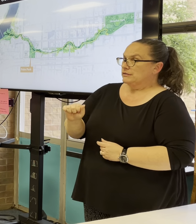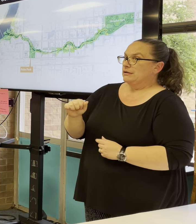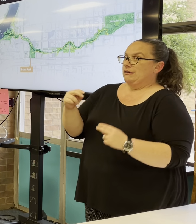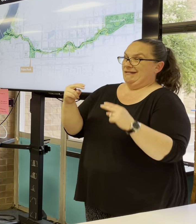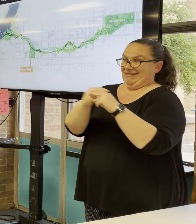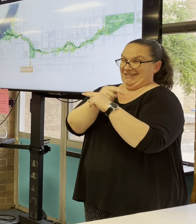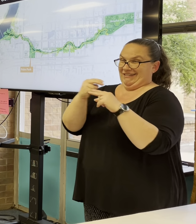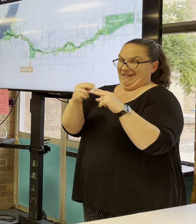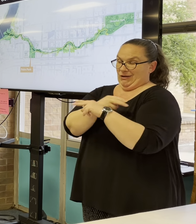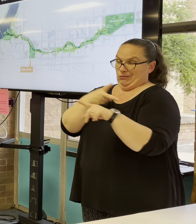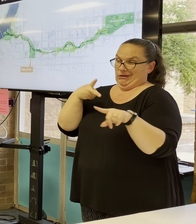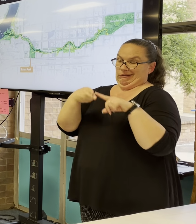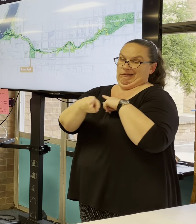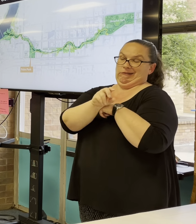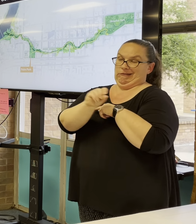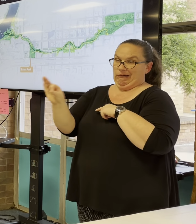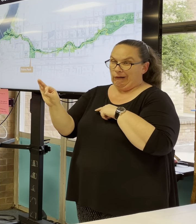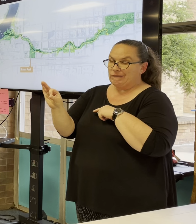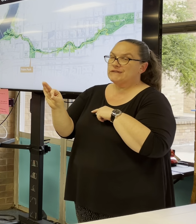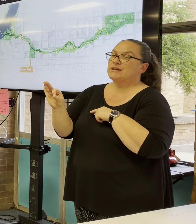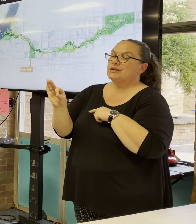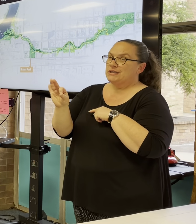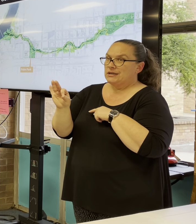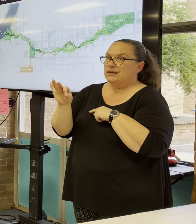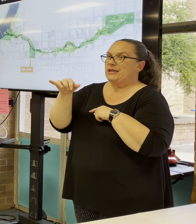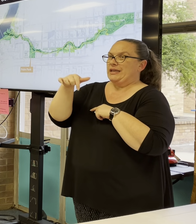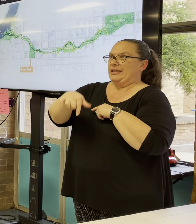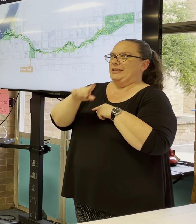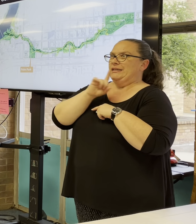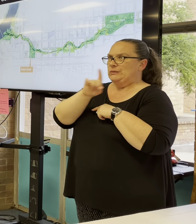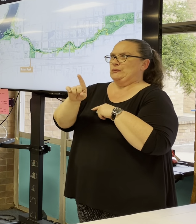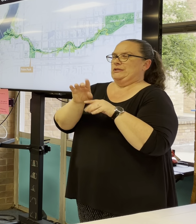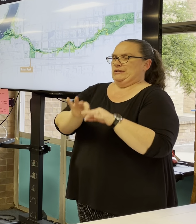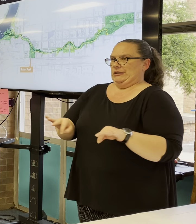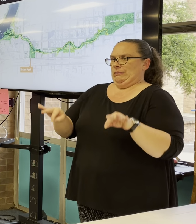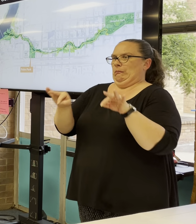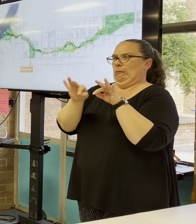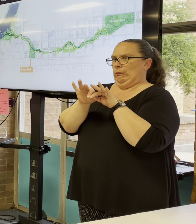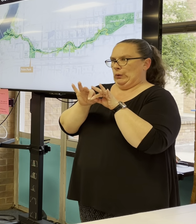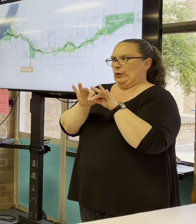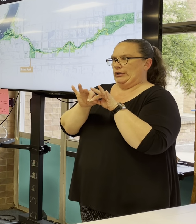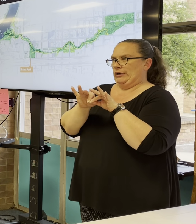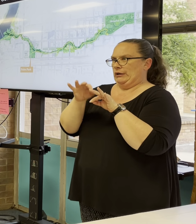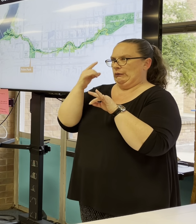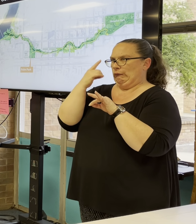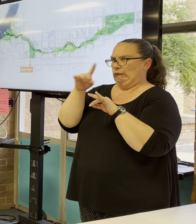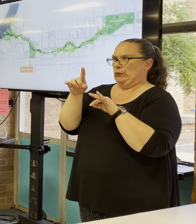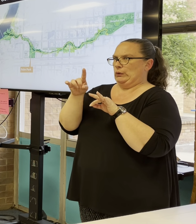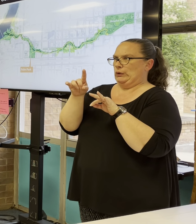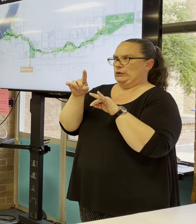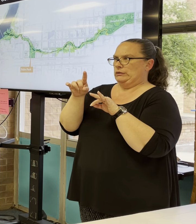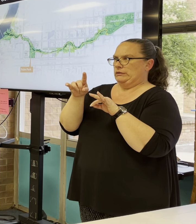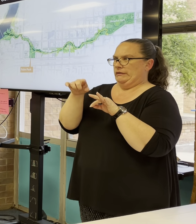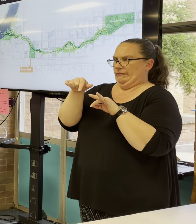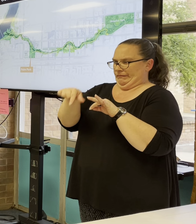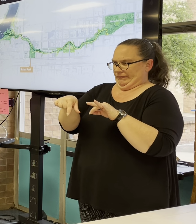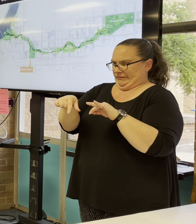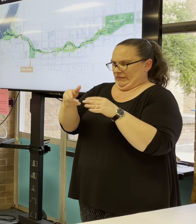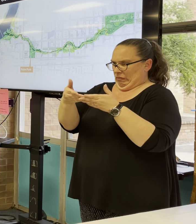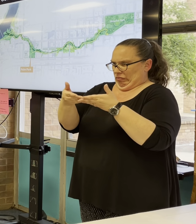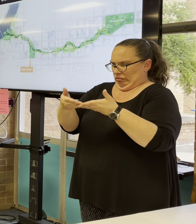highway kind of cut that off. And this is really important to kind of take this thing that had been lost